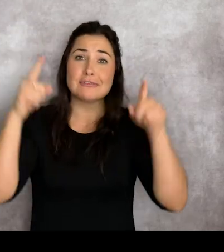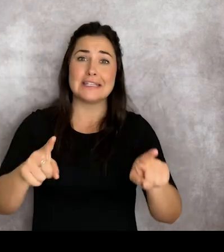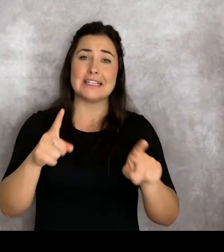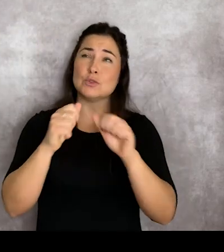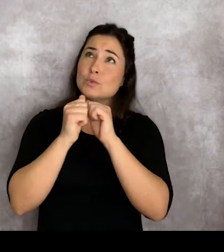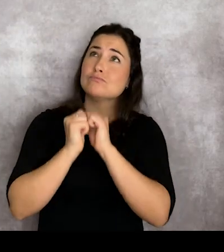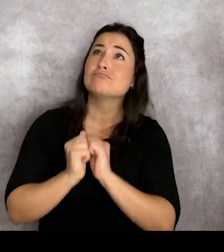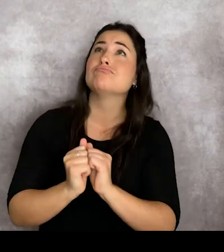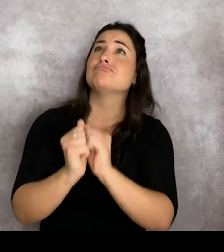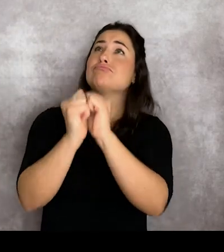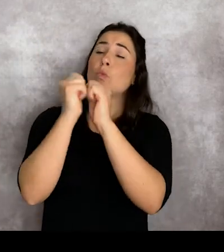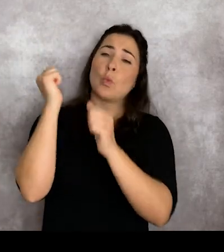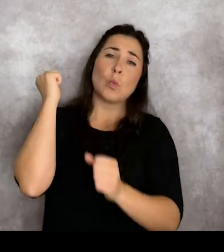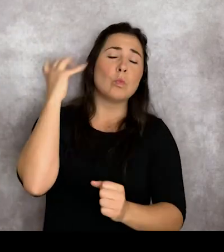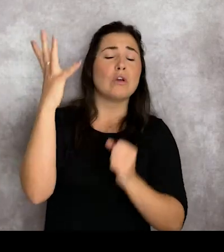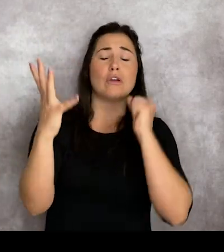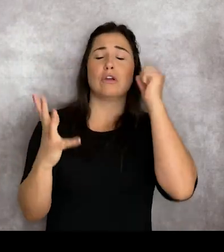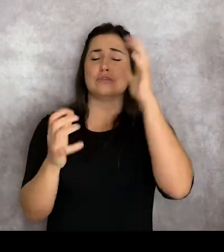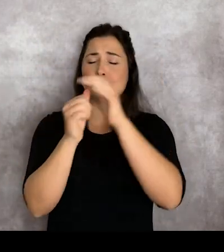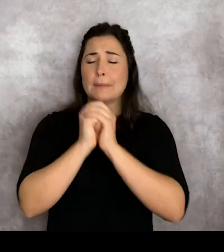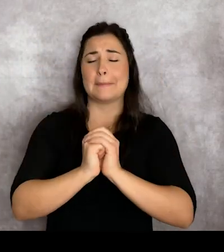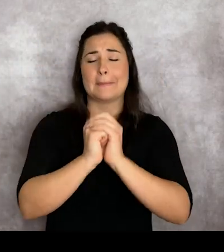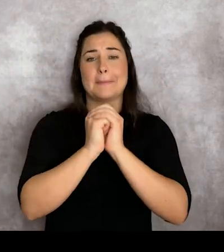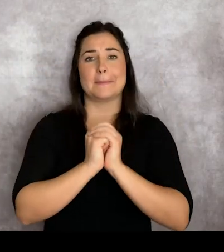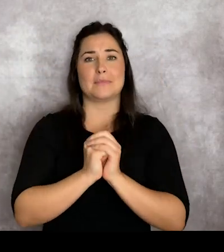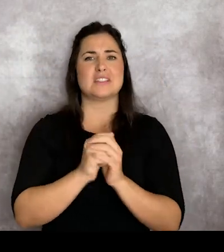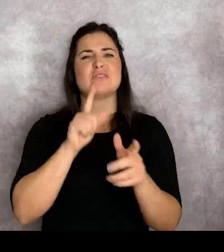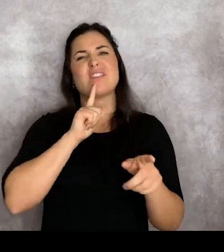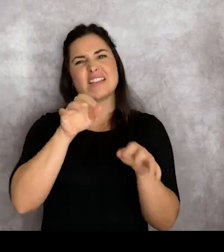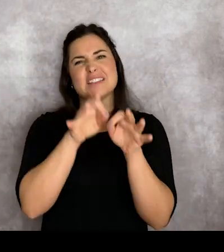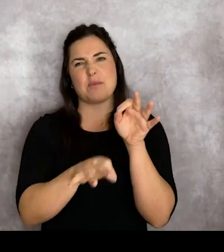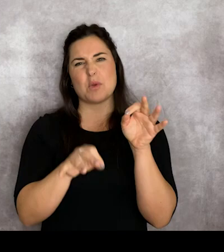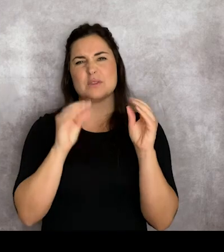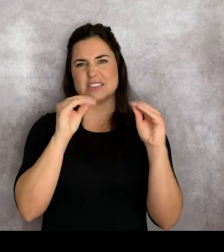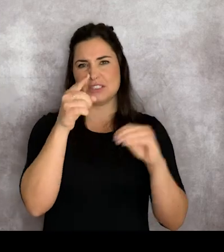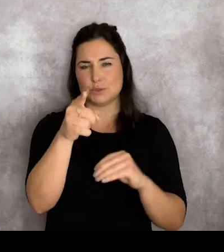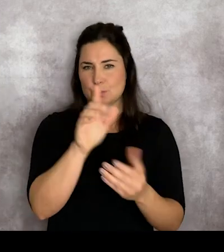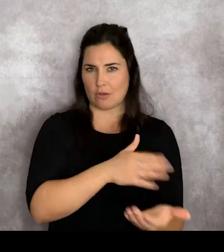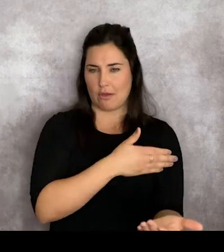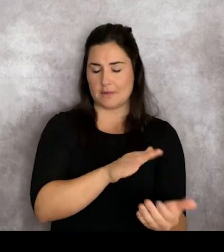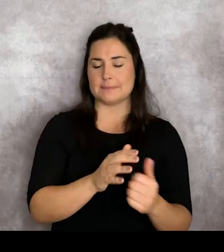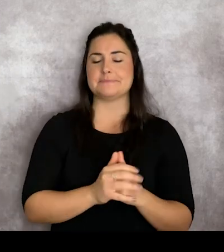at this moment. It's a really simple song. The chorus just goes like this.